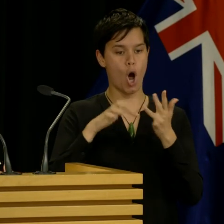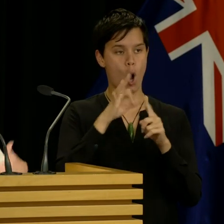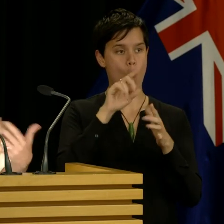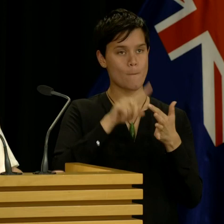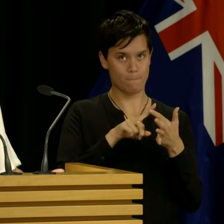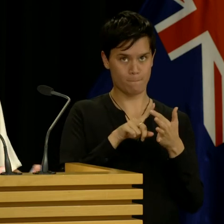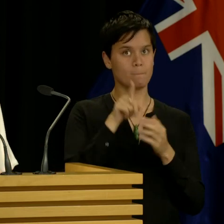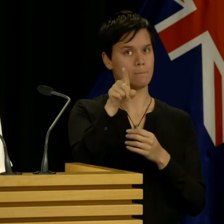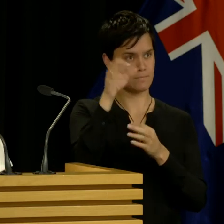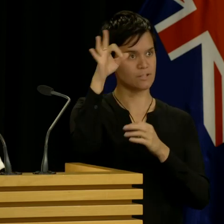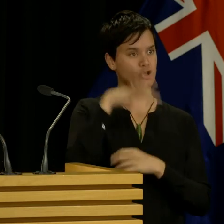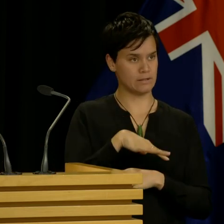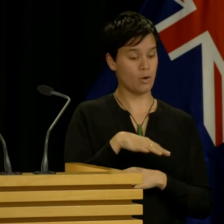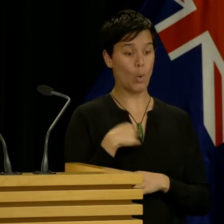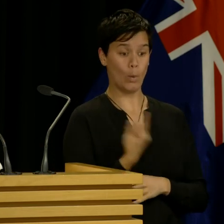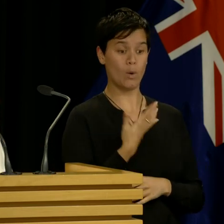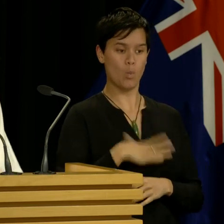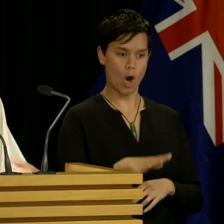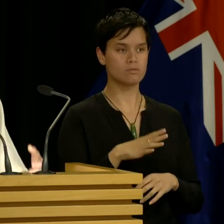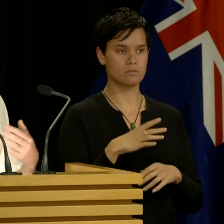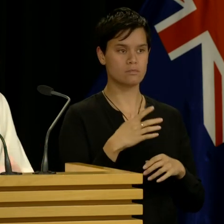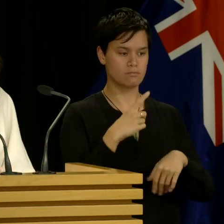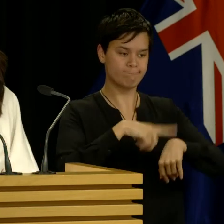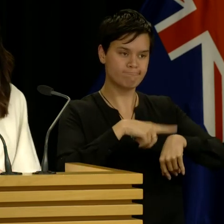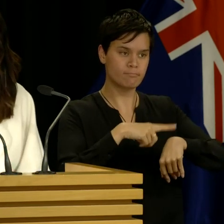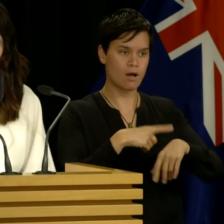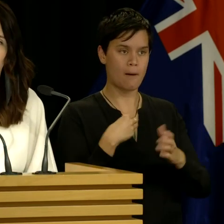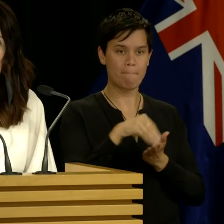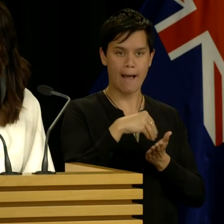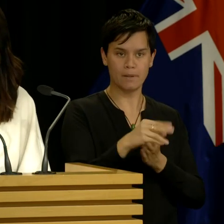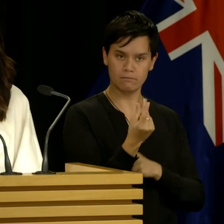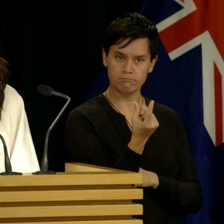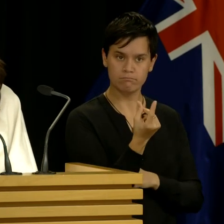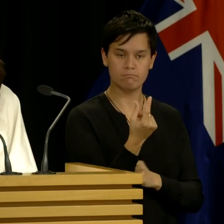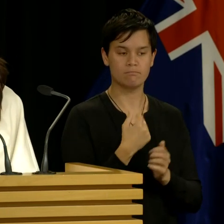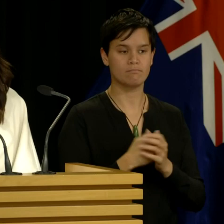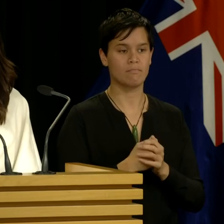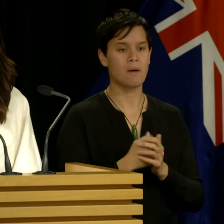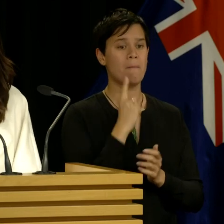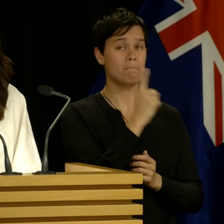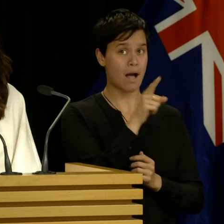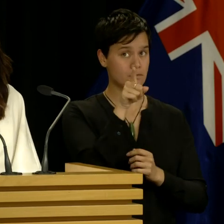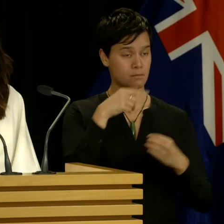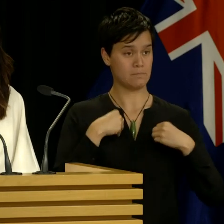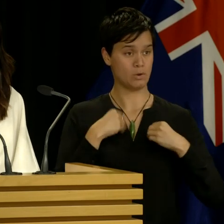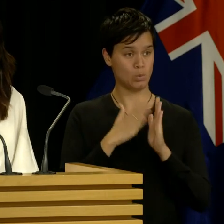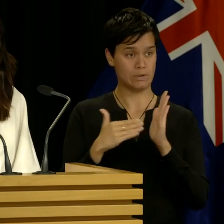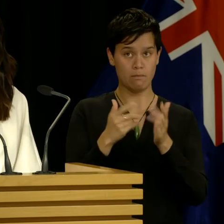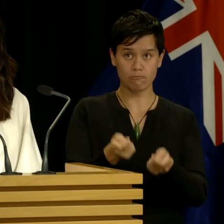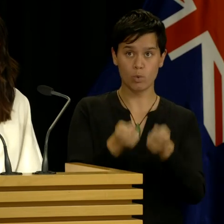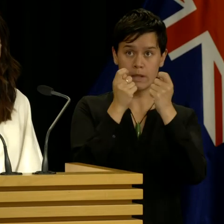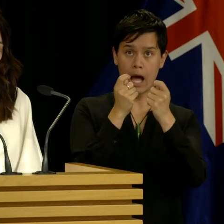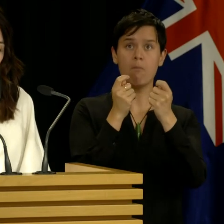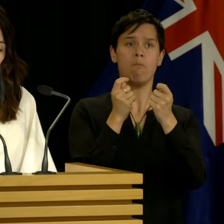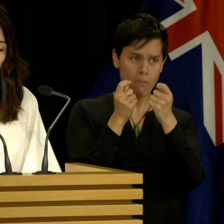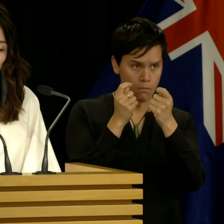to increase prompt payment. They were due to come in June. We've expedited that after this issue was raised by Business New Zealand as a tangible